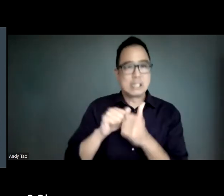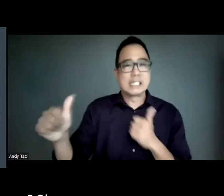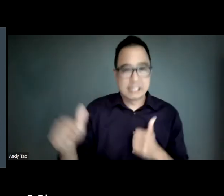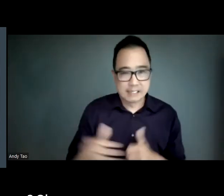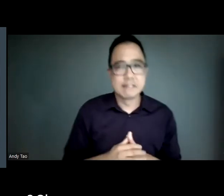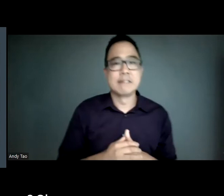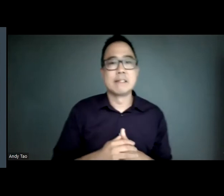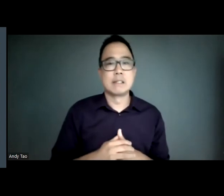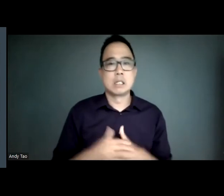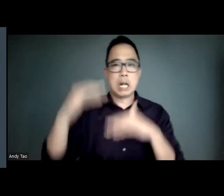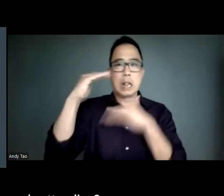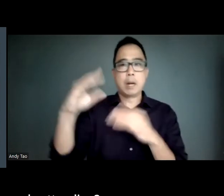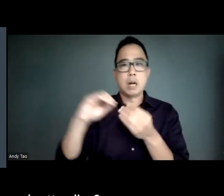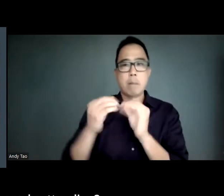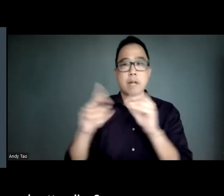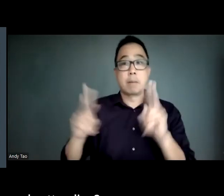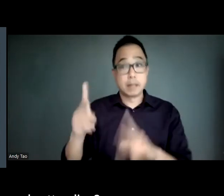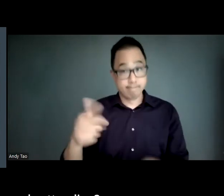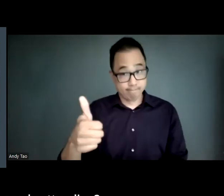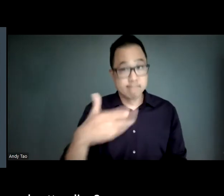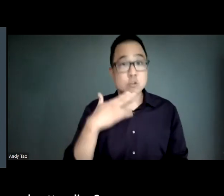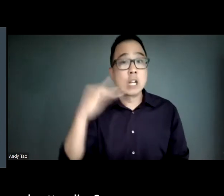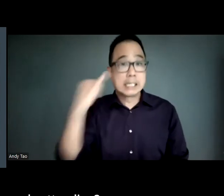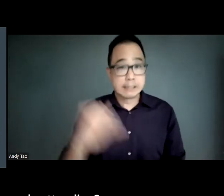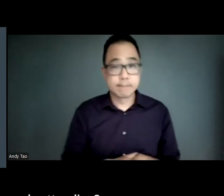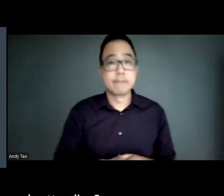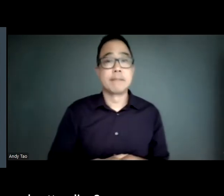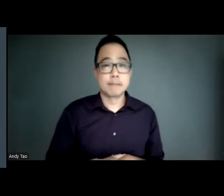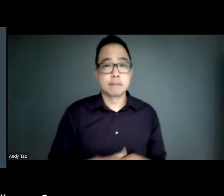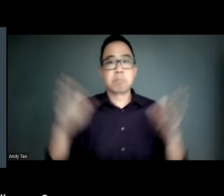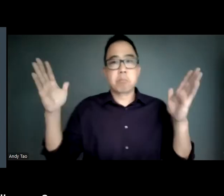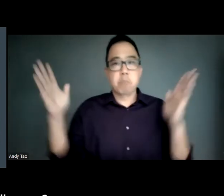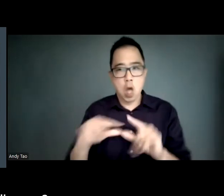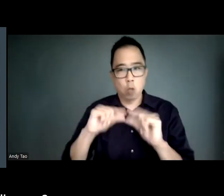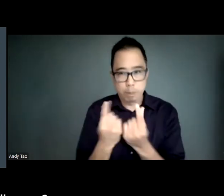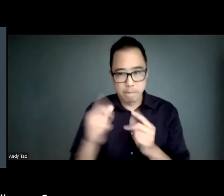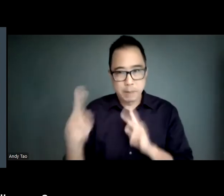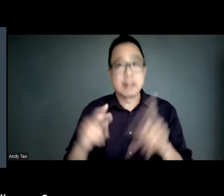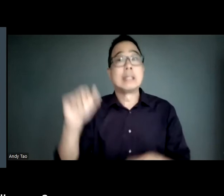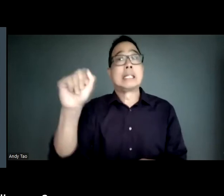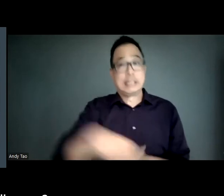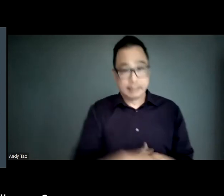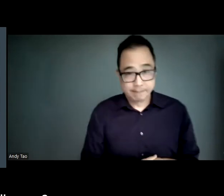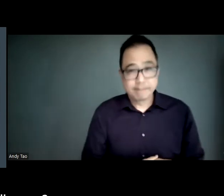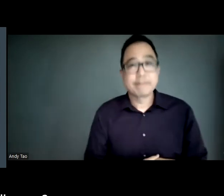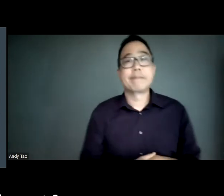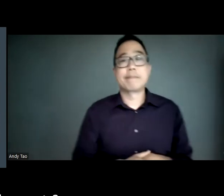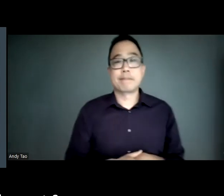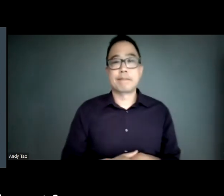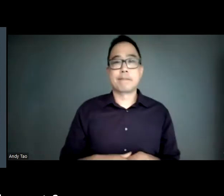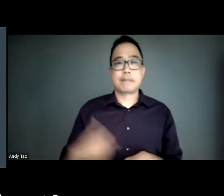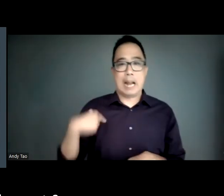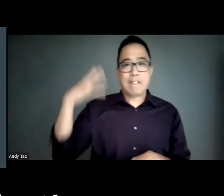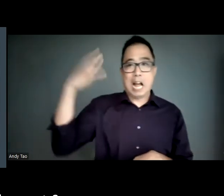Don't hug everyone, okay? Maintain social distancing. Limit the number of people attending. Keep it a small